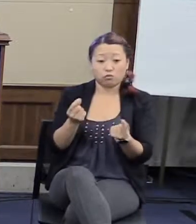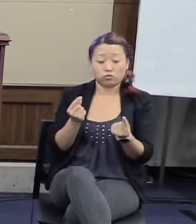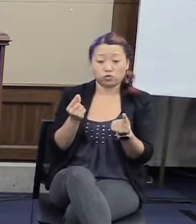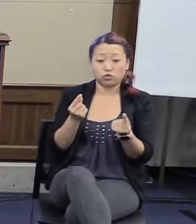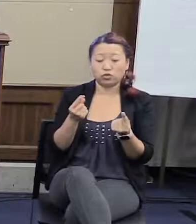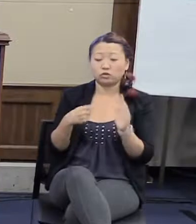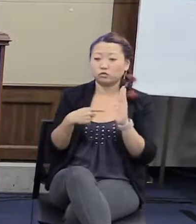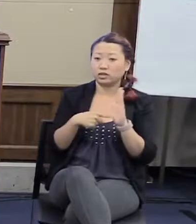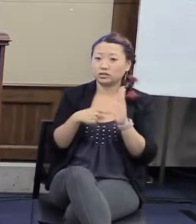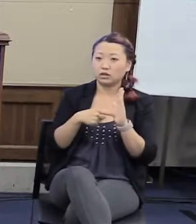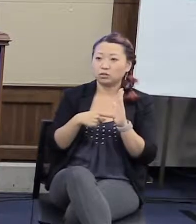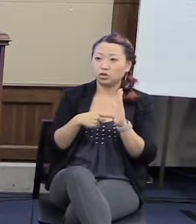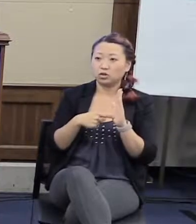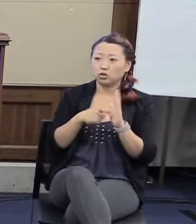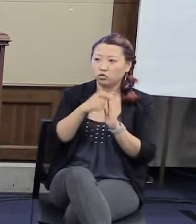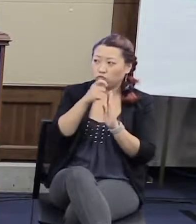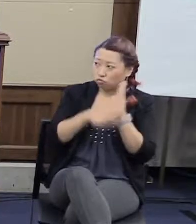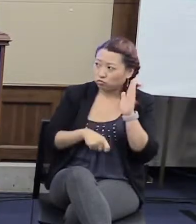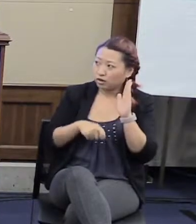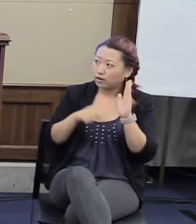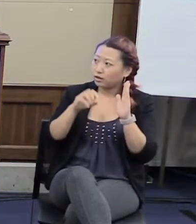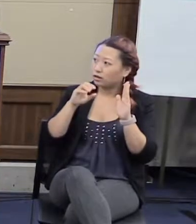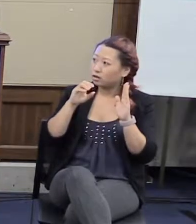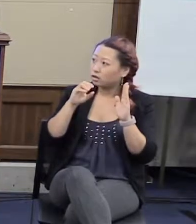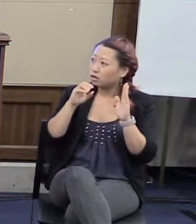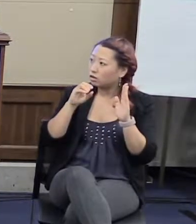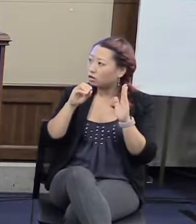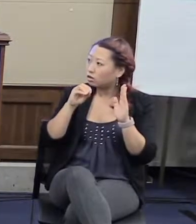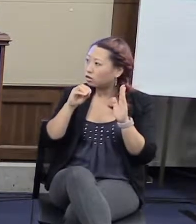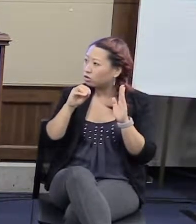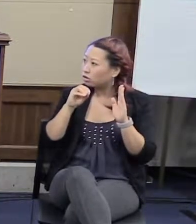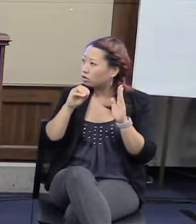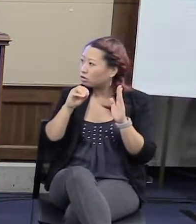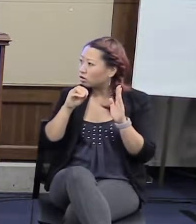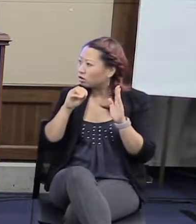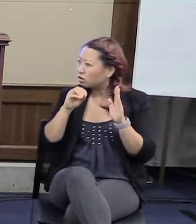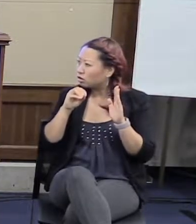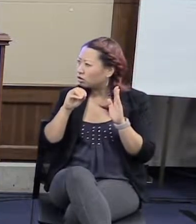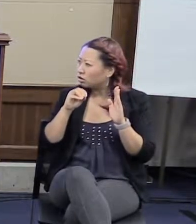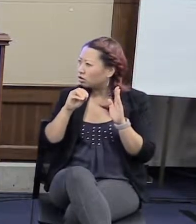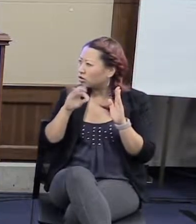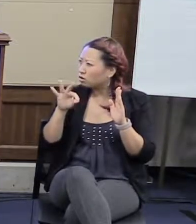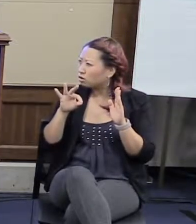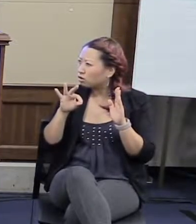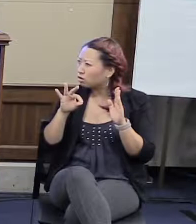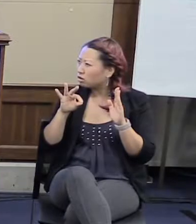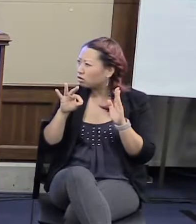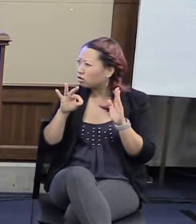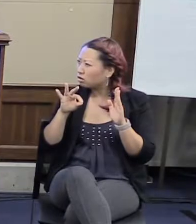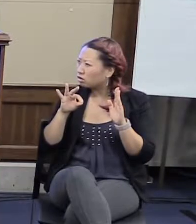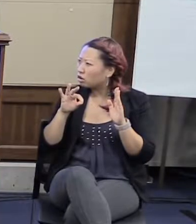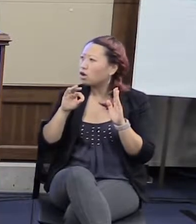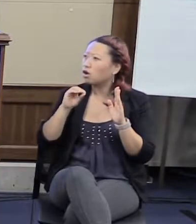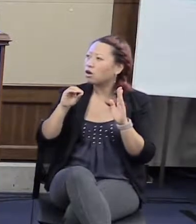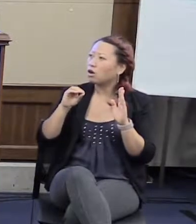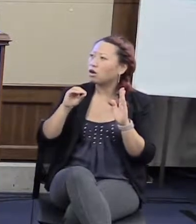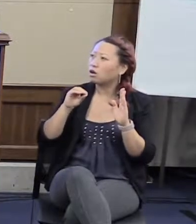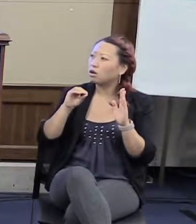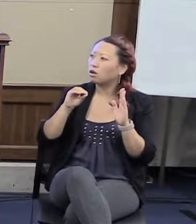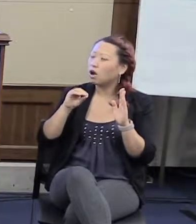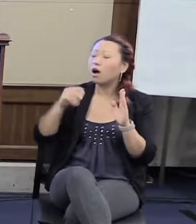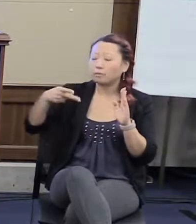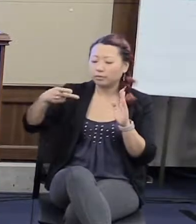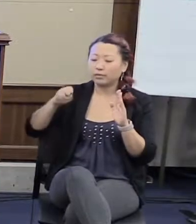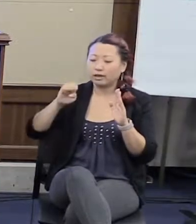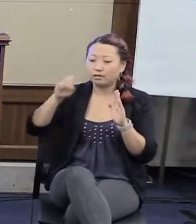for example, writing an op-ed. Now, why that's important is because it gets the message out there. It repeats the message again and again that people with disabilities